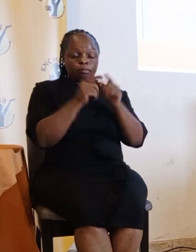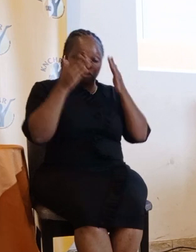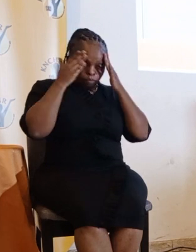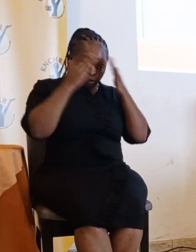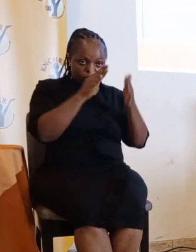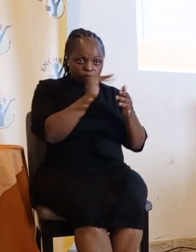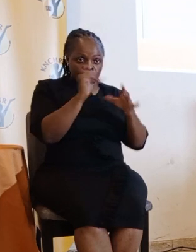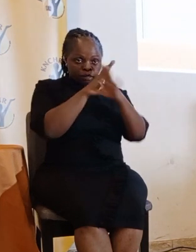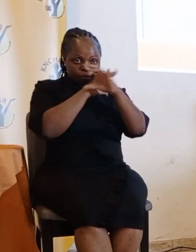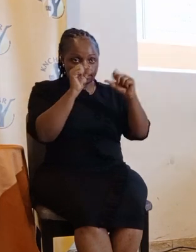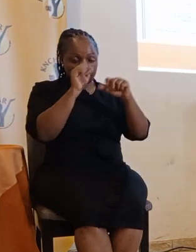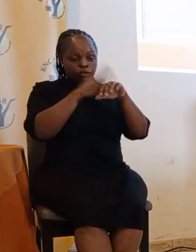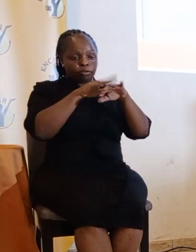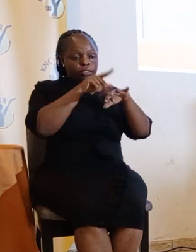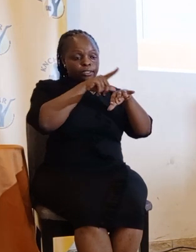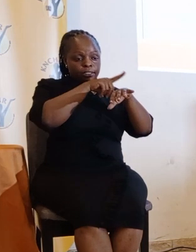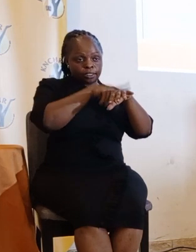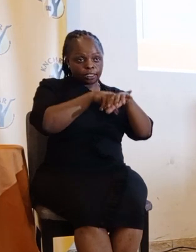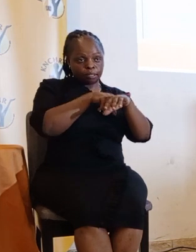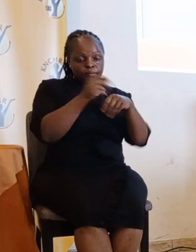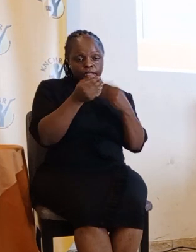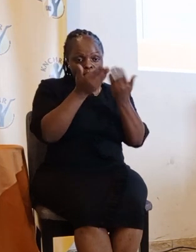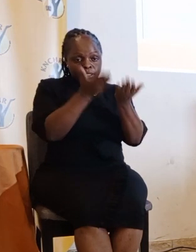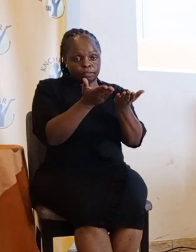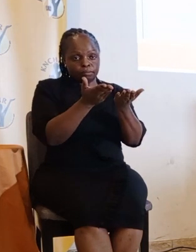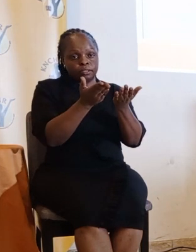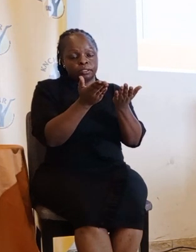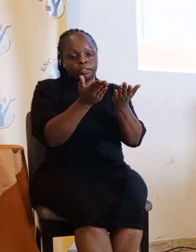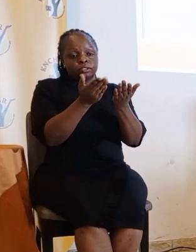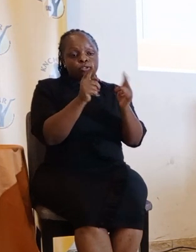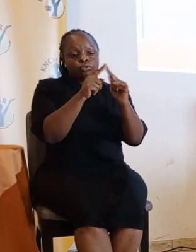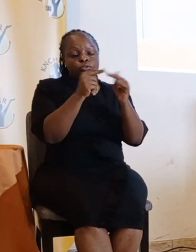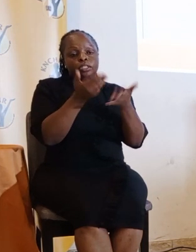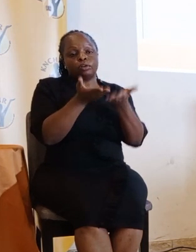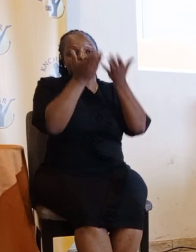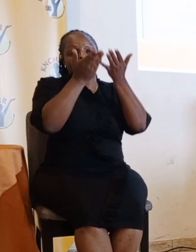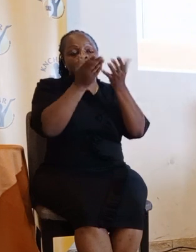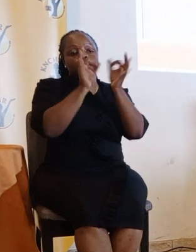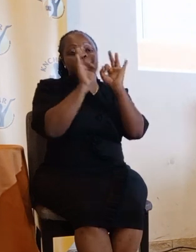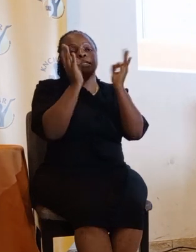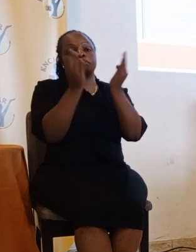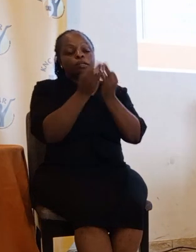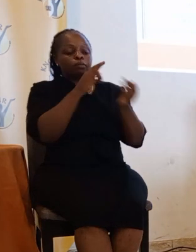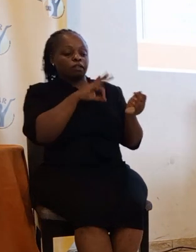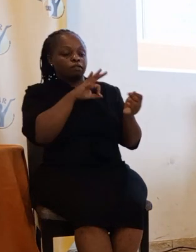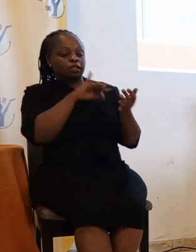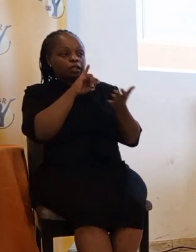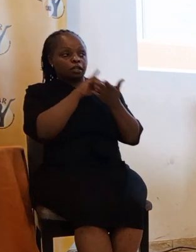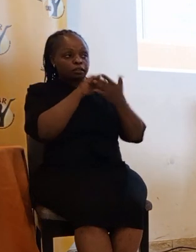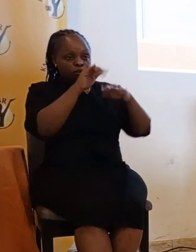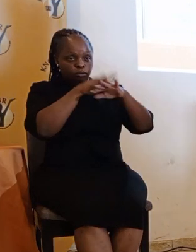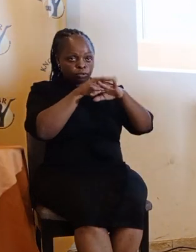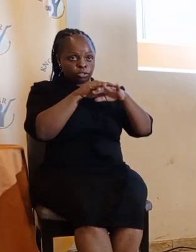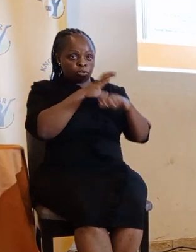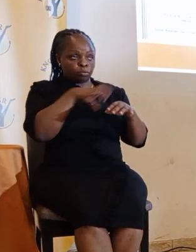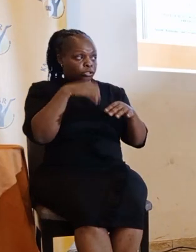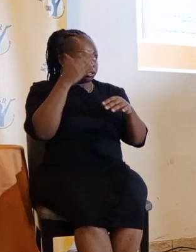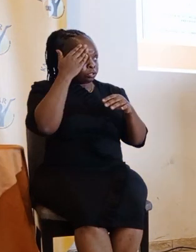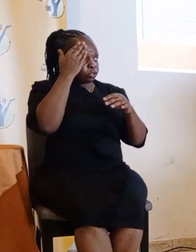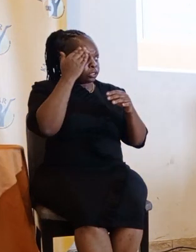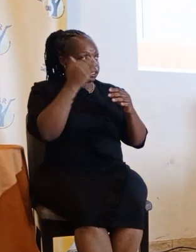by the President on timely and prompt disbursement to Inua Jamii beneficiaries is a step forward, the Commission notes that